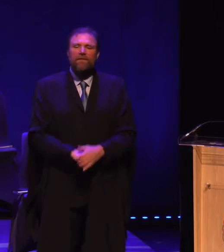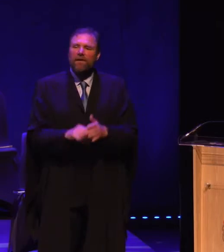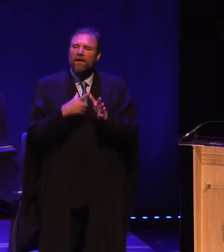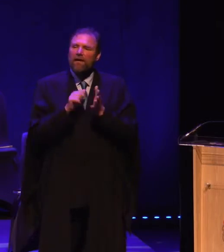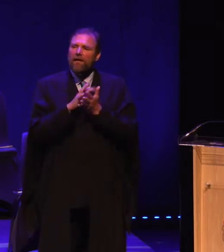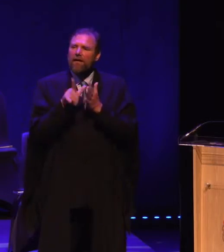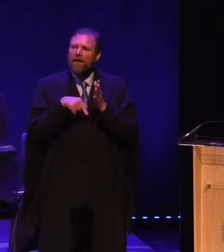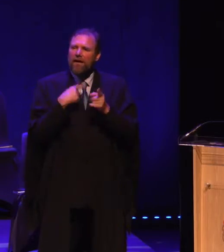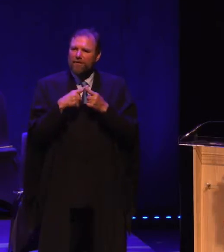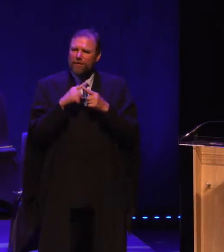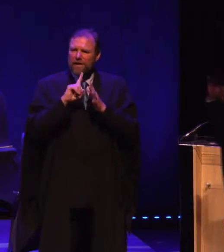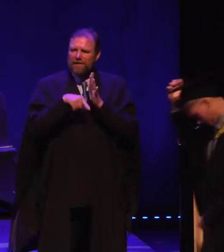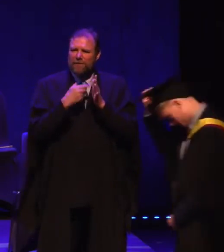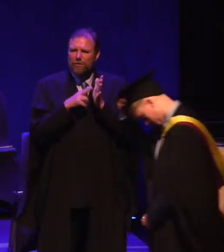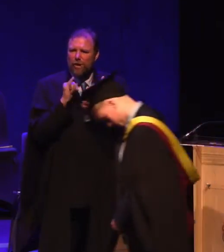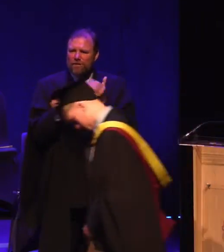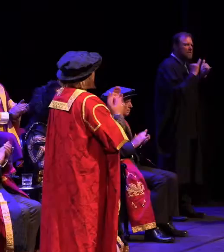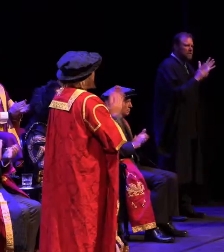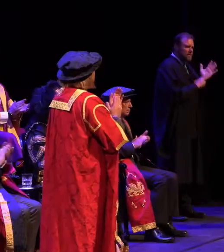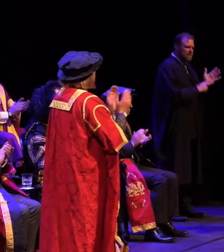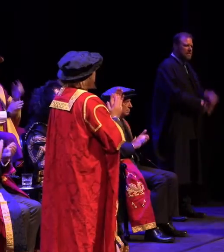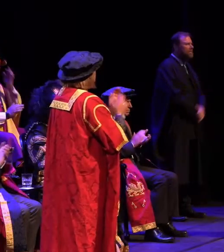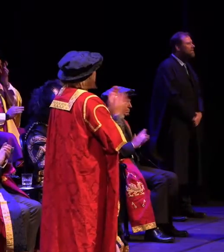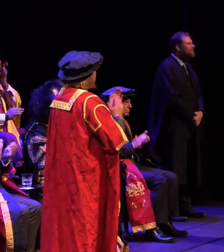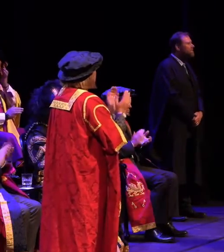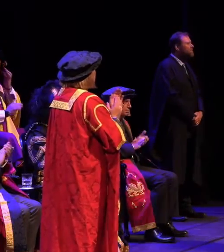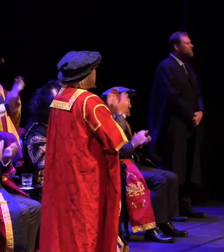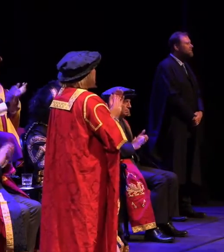Archie Graham Johnston.